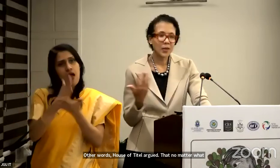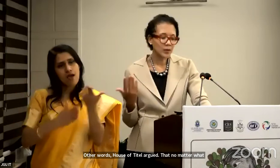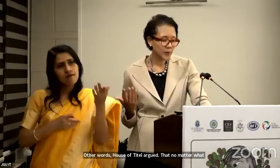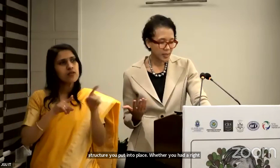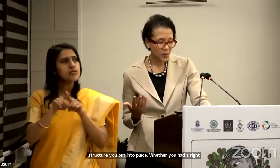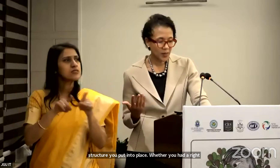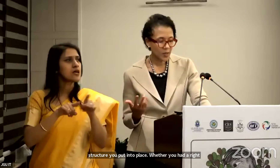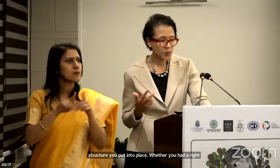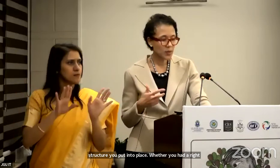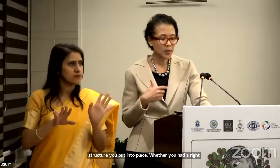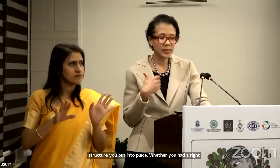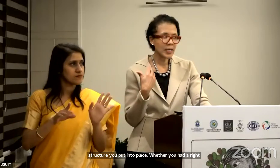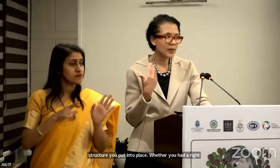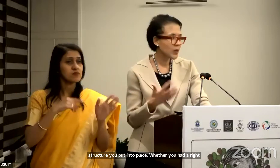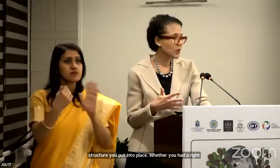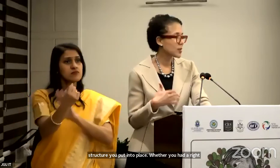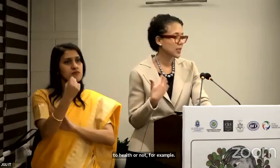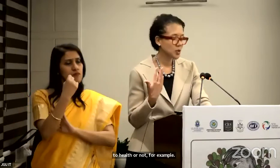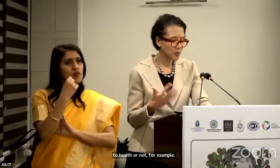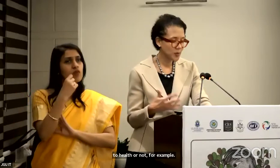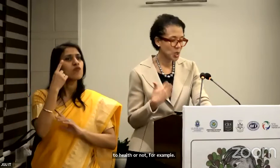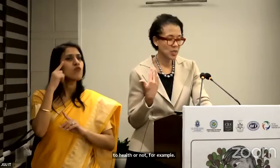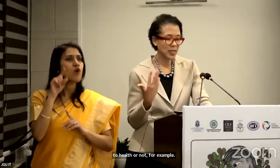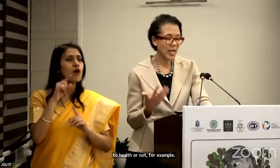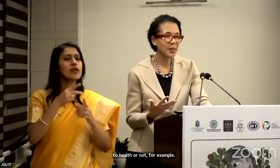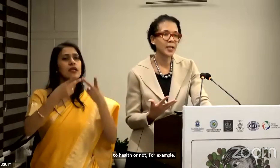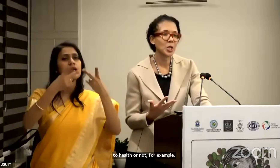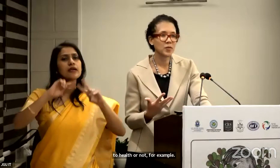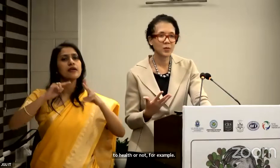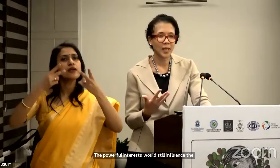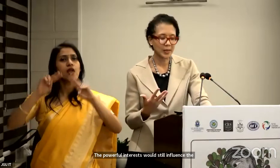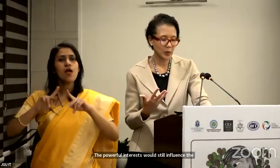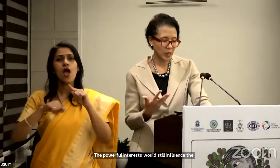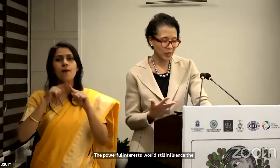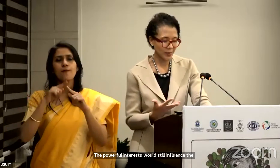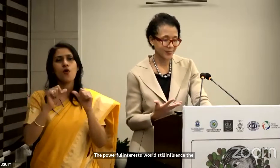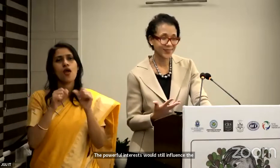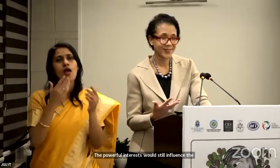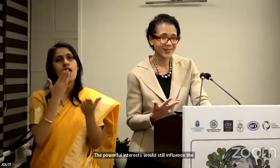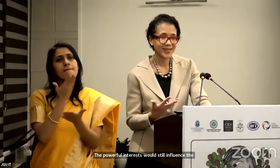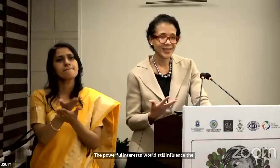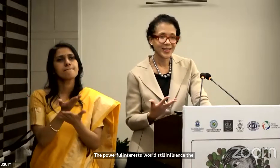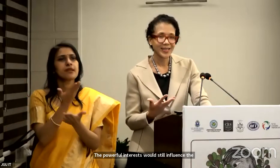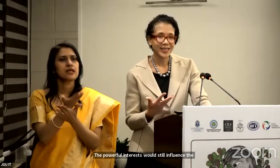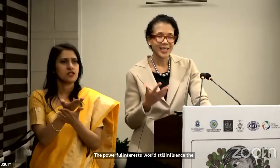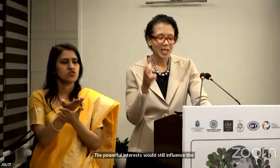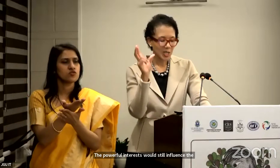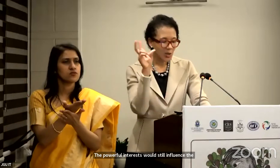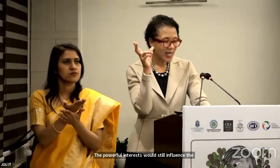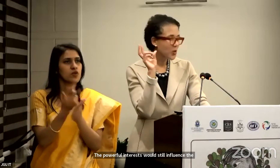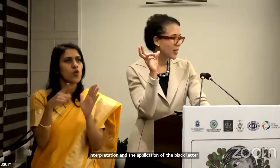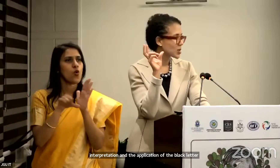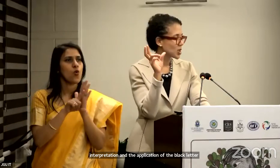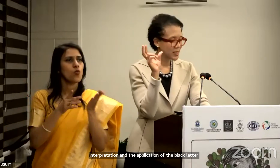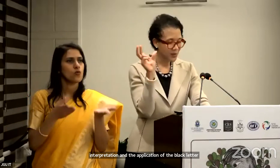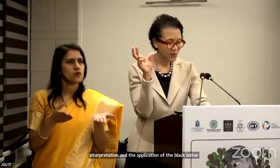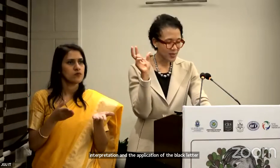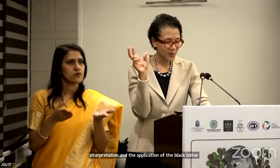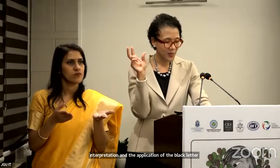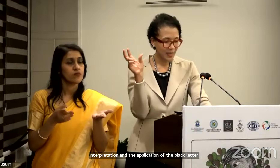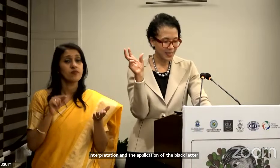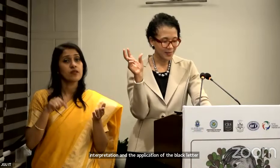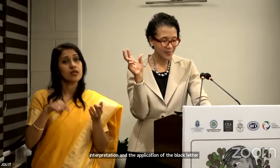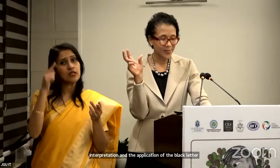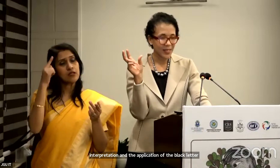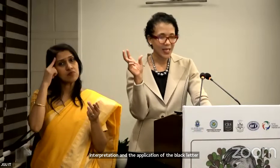the powerful interests would still influence the interpretation and the application of the black letter law. So you had quite a stark difference